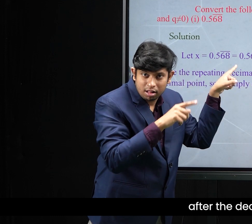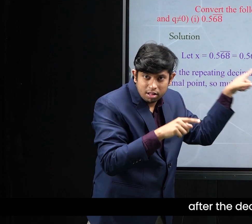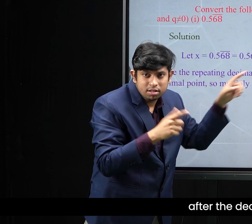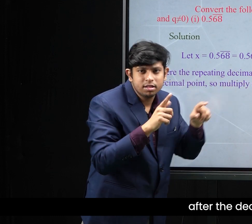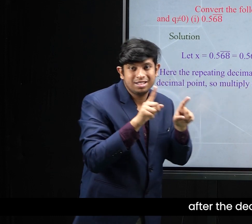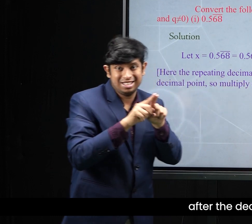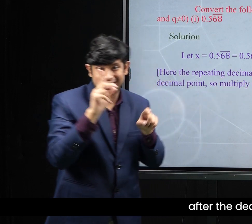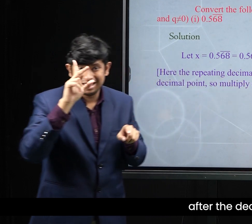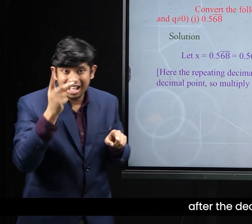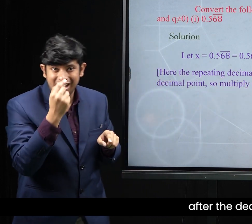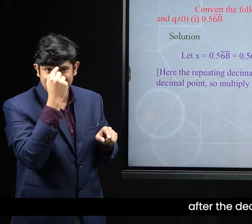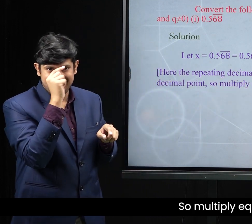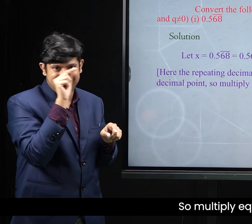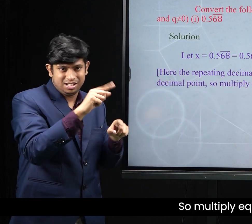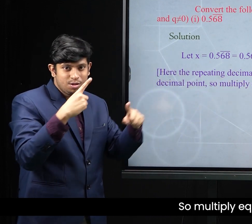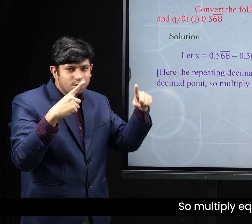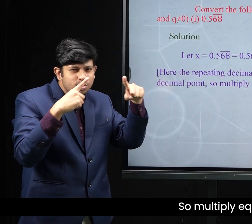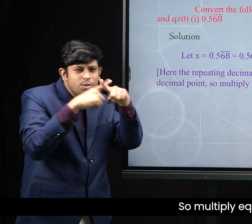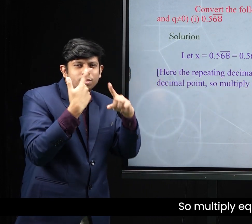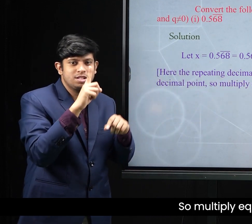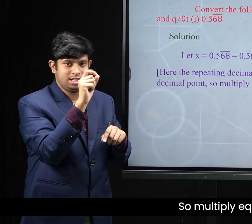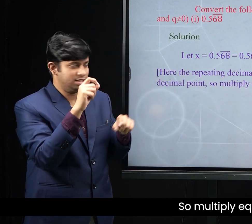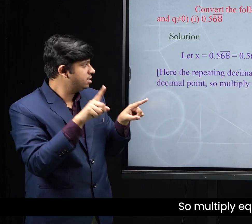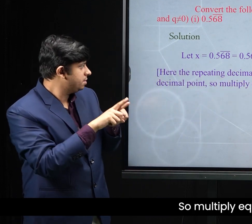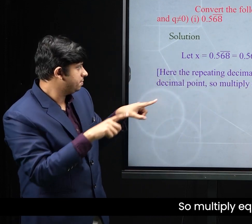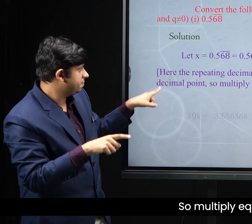the decimal point. So multiply equation 1 by 10.